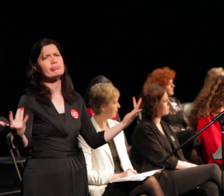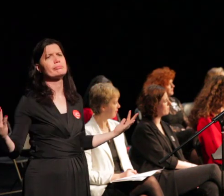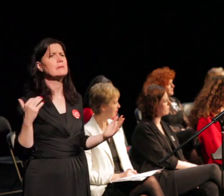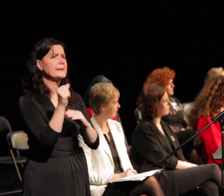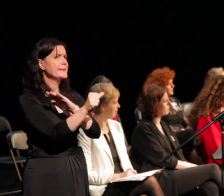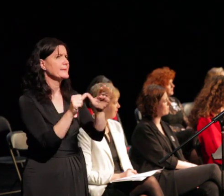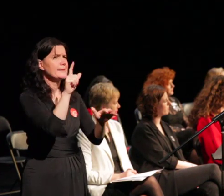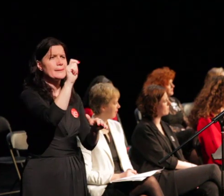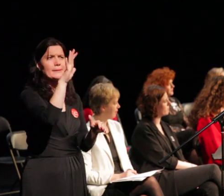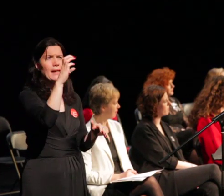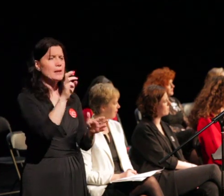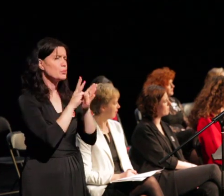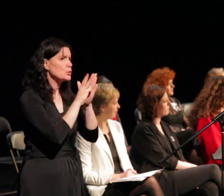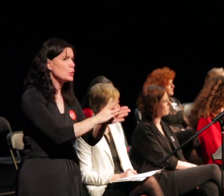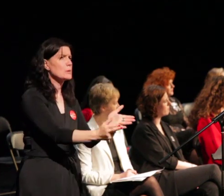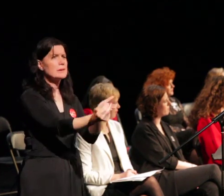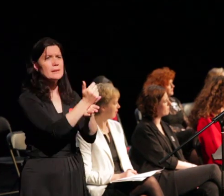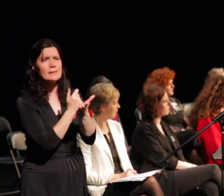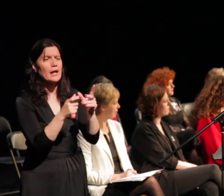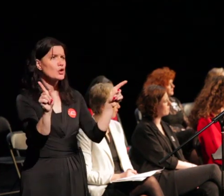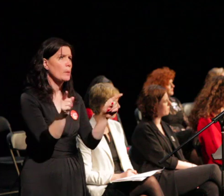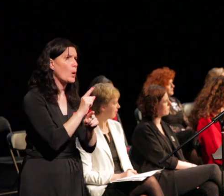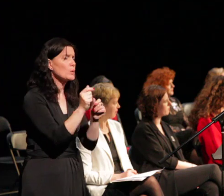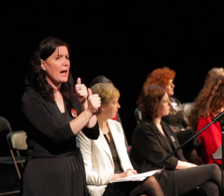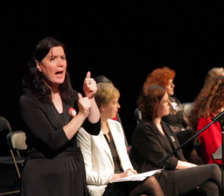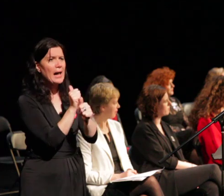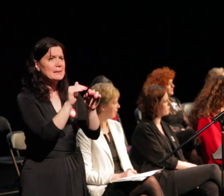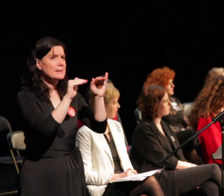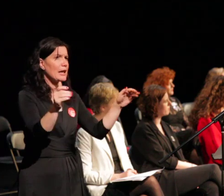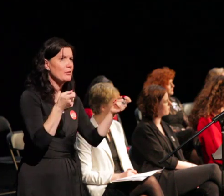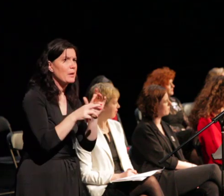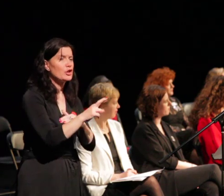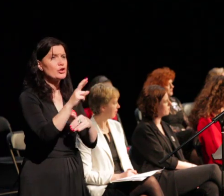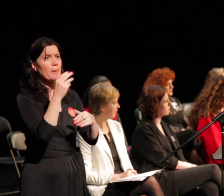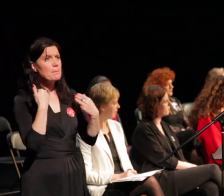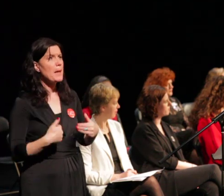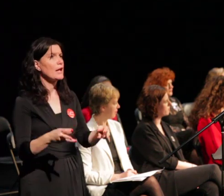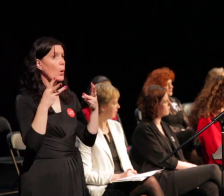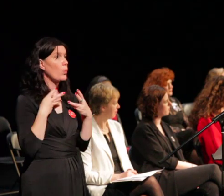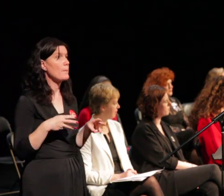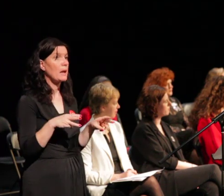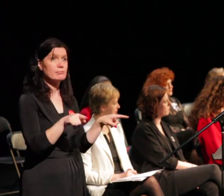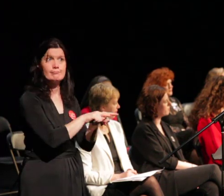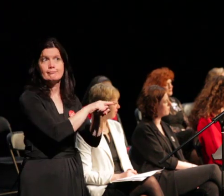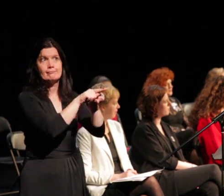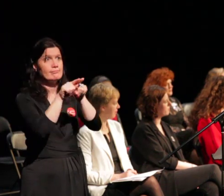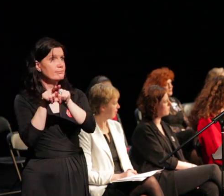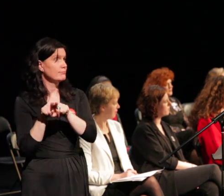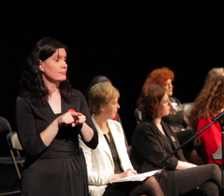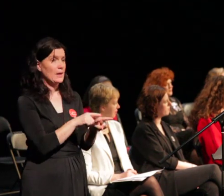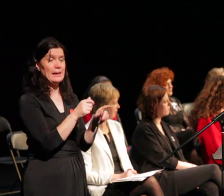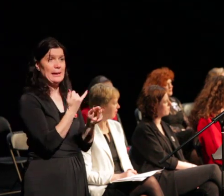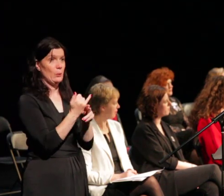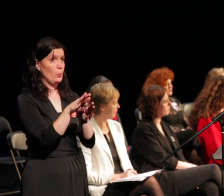writers, directors, producers, designers, composers, actors, stage managers, production managers, men and women alike. This movement